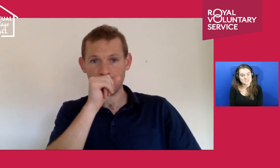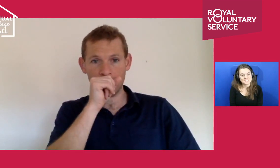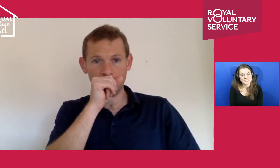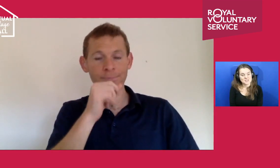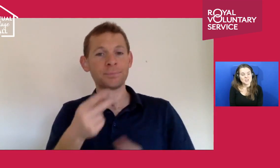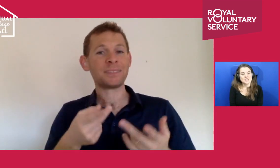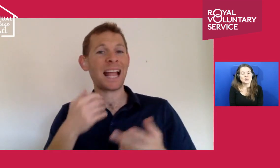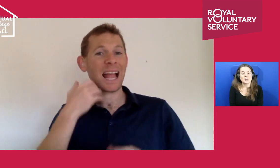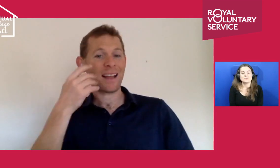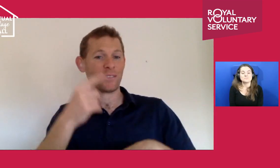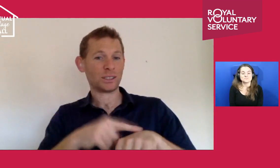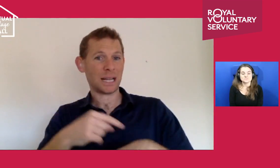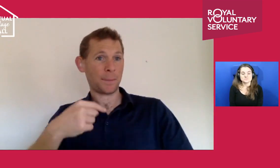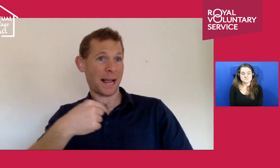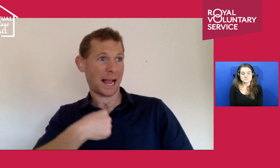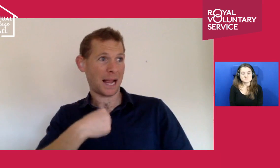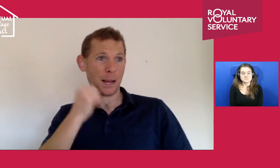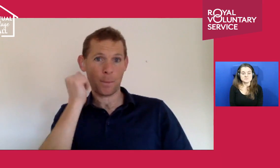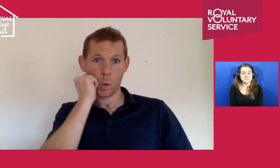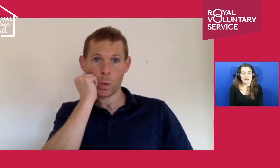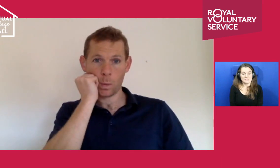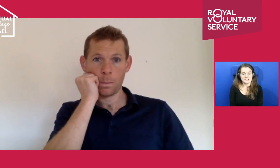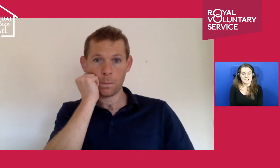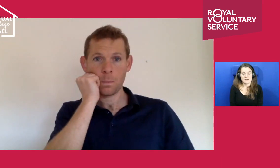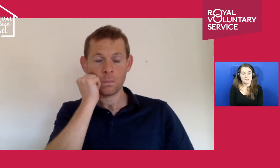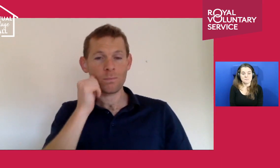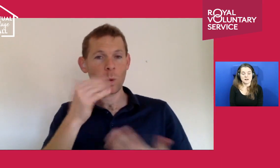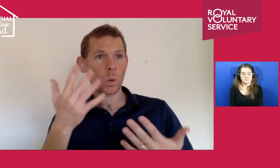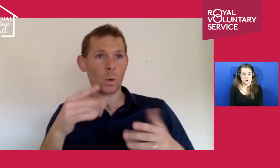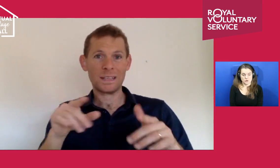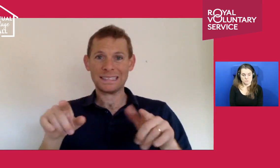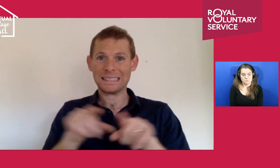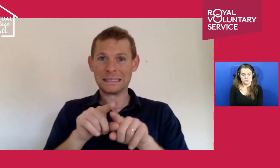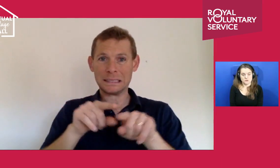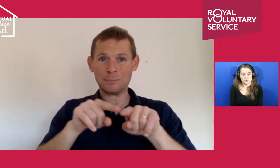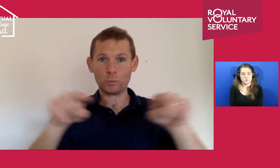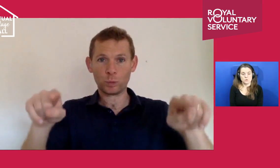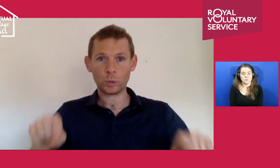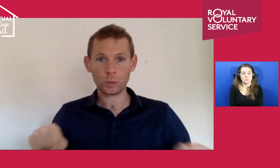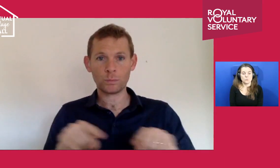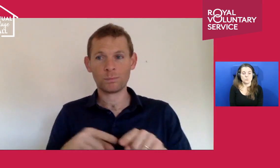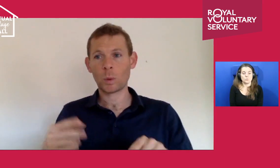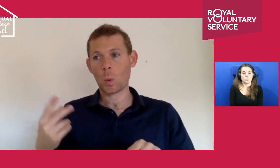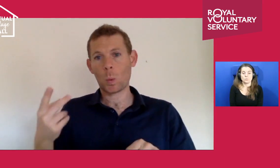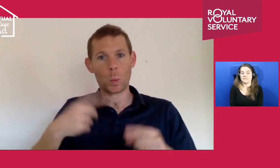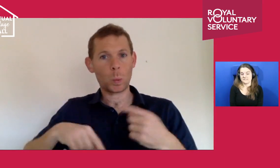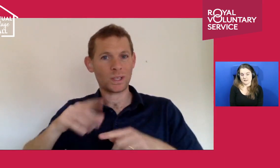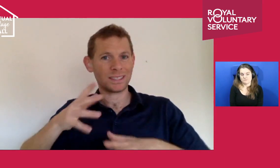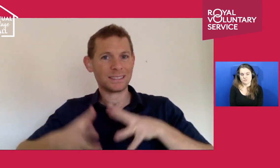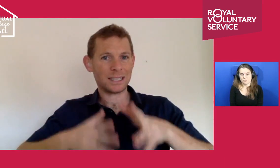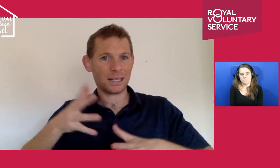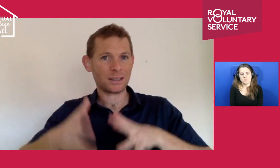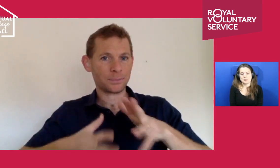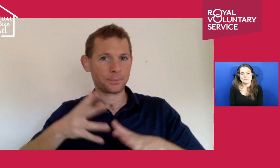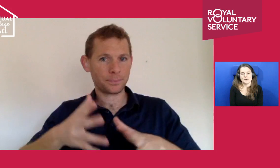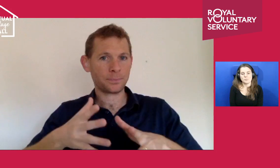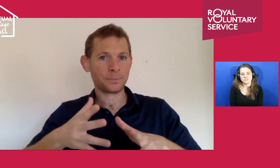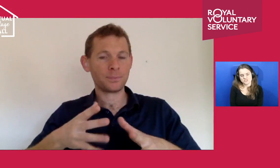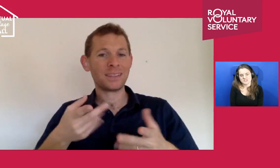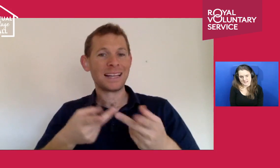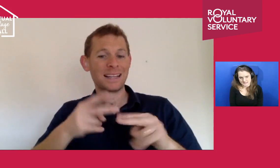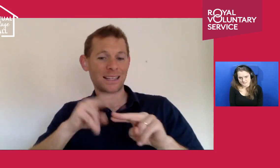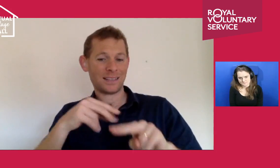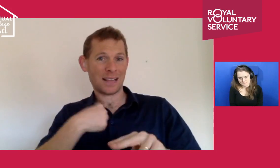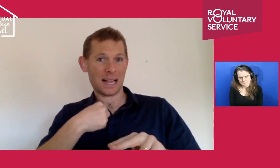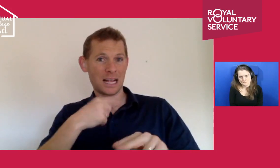language. Now, every time I'm at home in the same room, then we